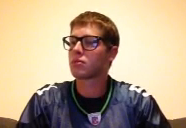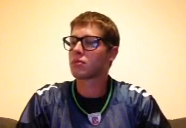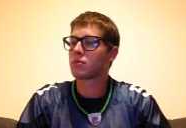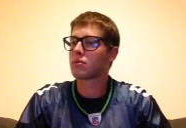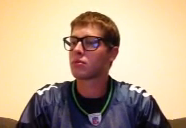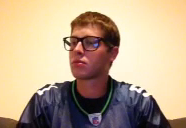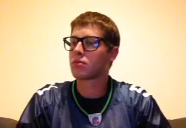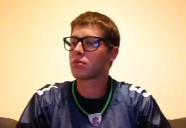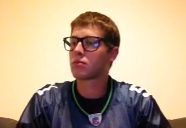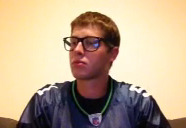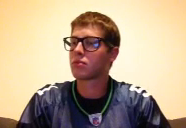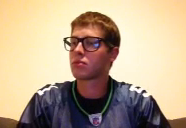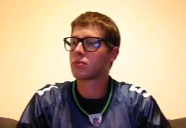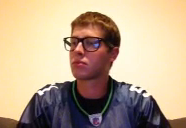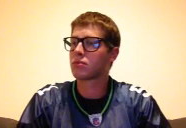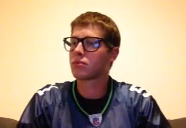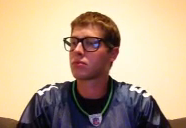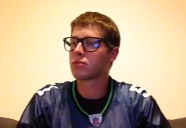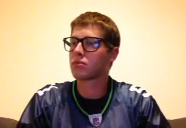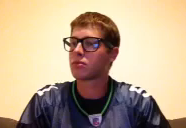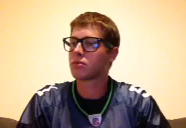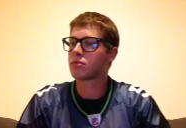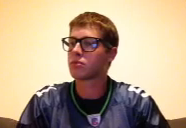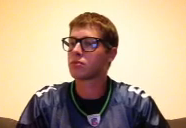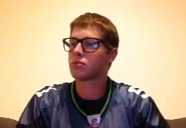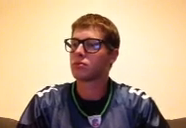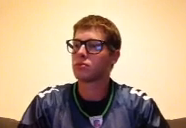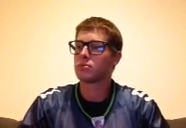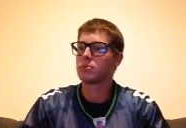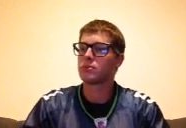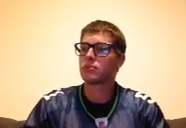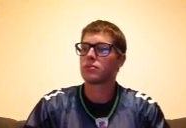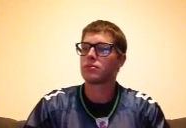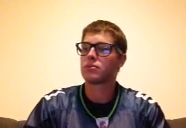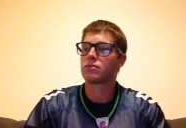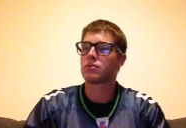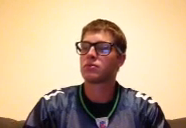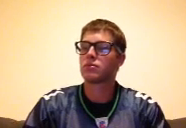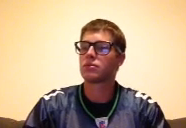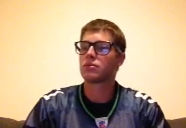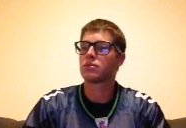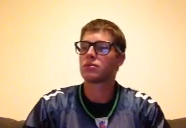that is called a touchdown. Seahawks beat the Packers, mostly.